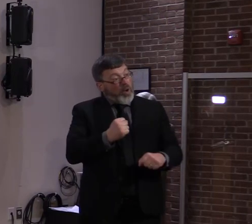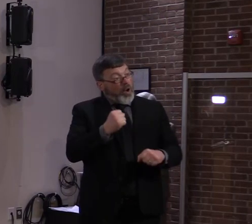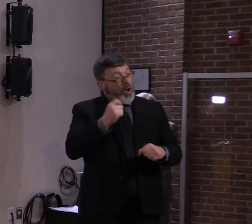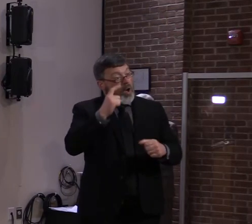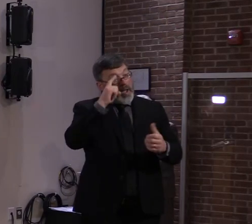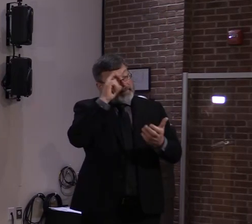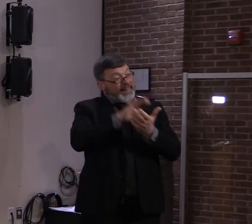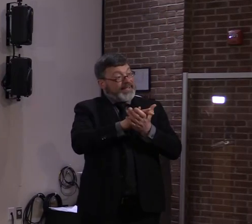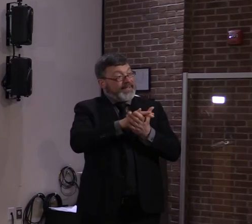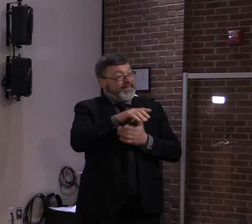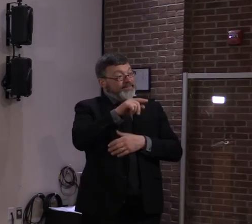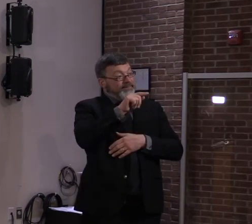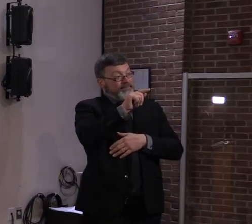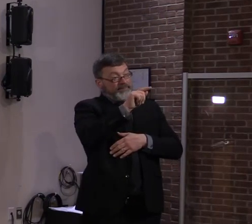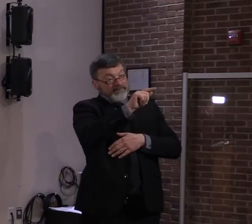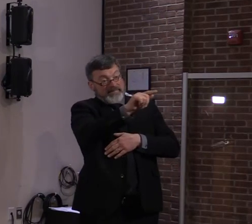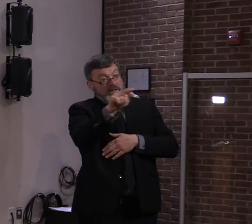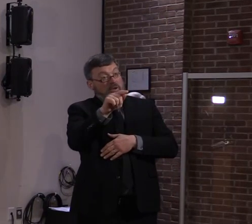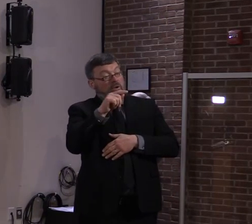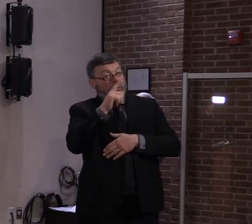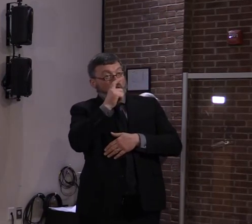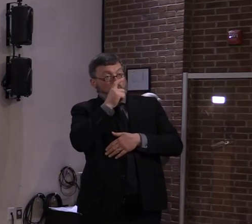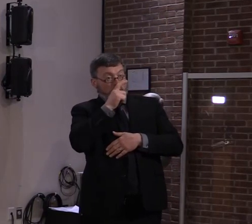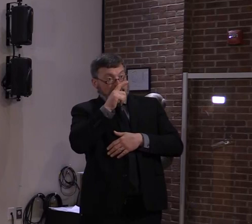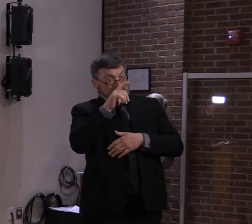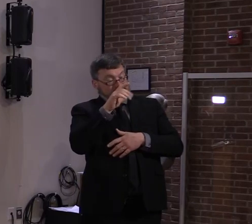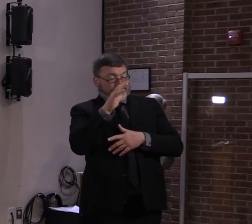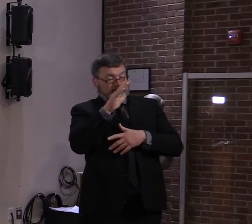have to contemplate whether they can